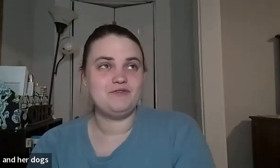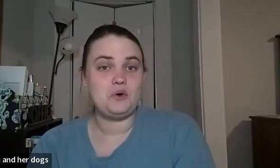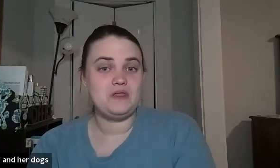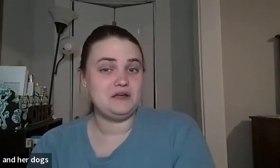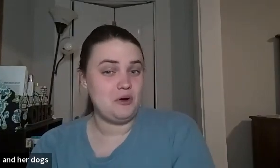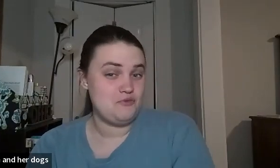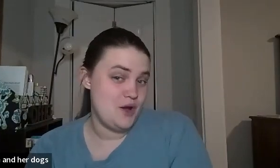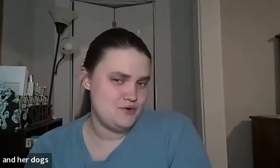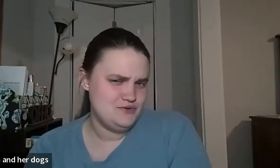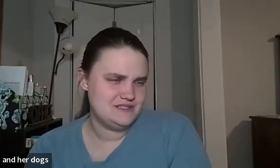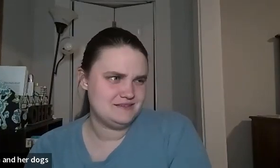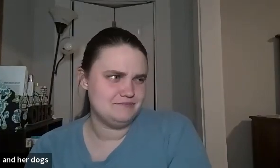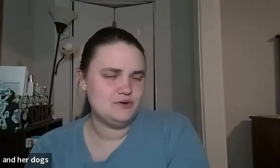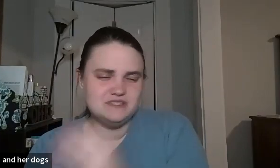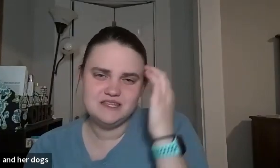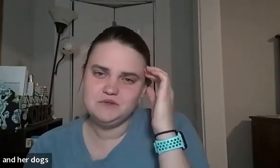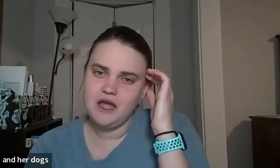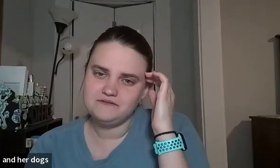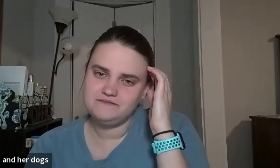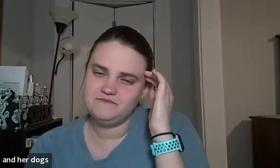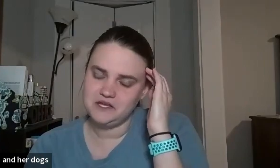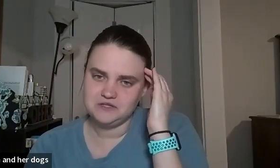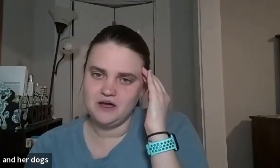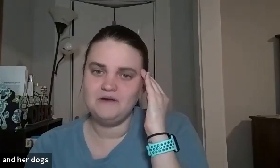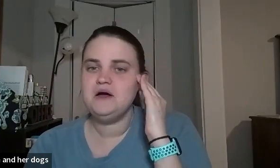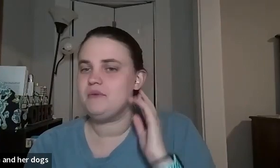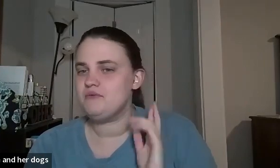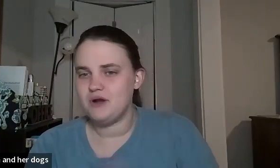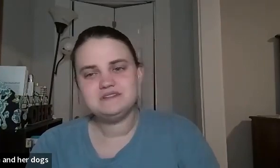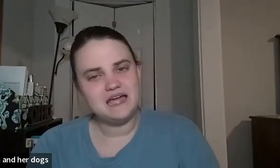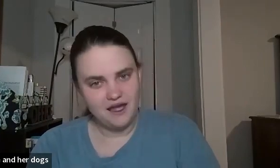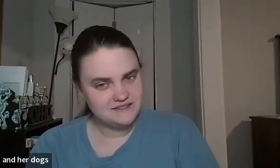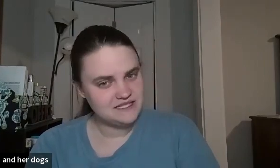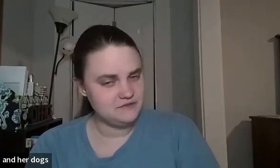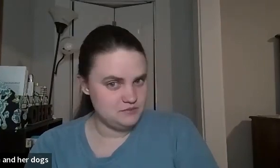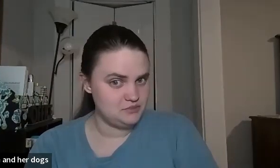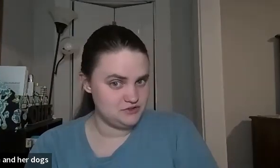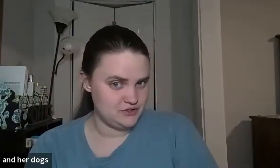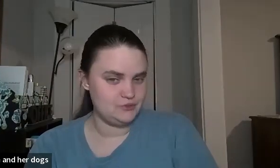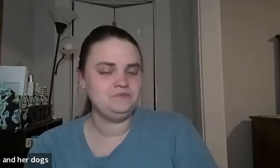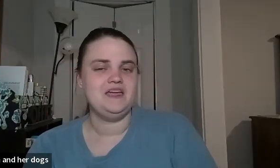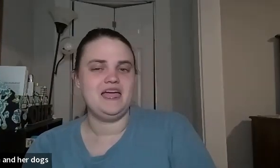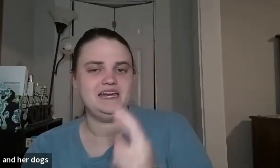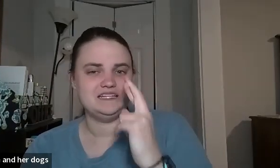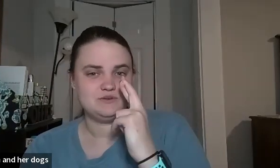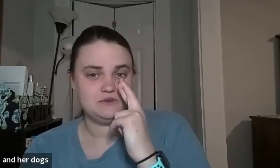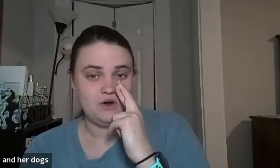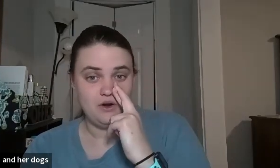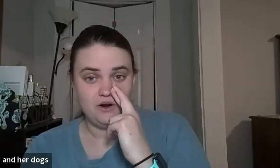For like a rose, most of them you have to finger spell, but rose I have seen a few people do, and it's with the